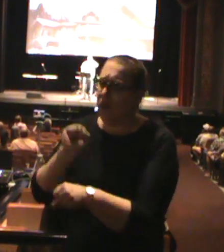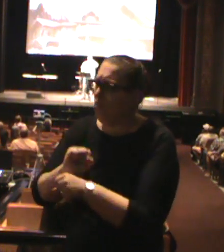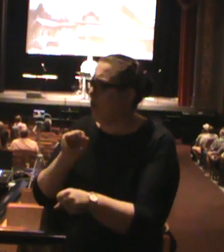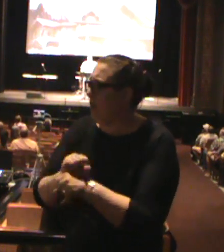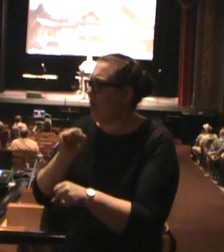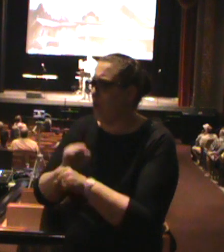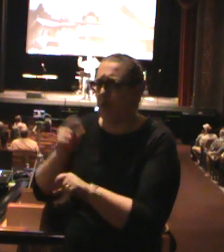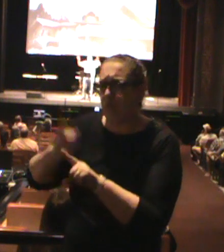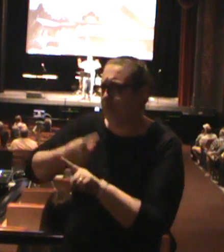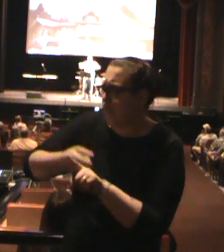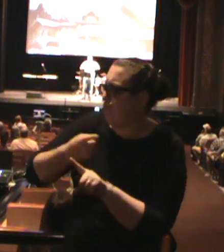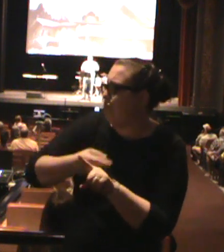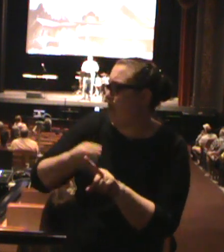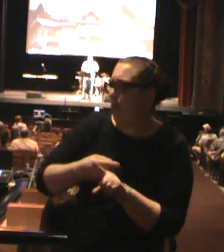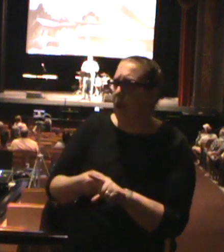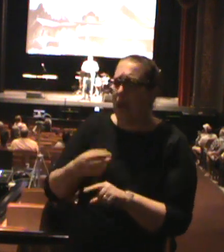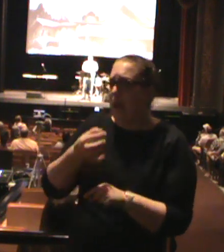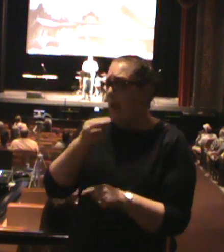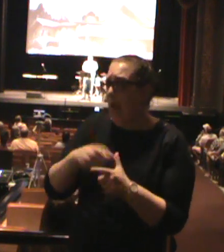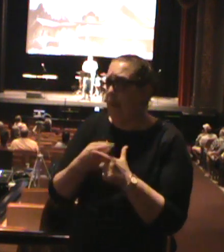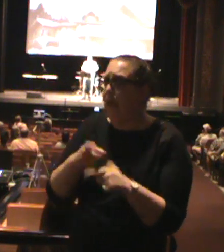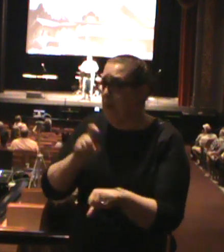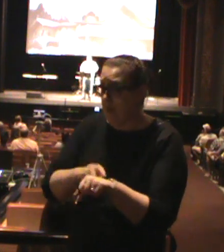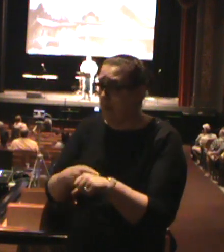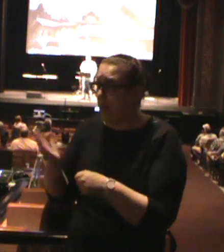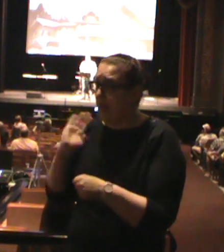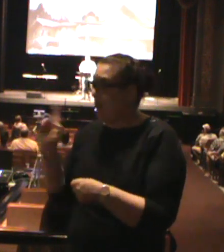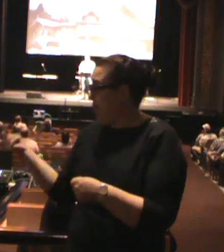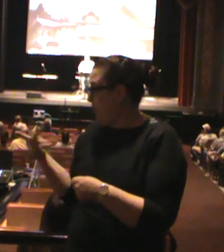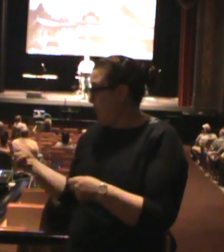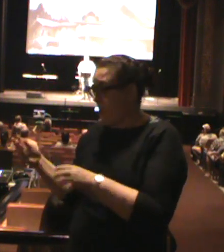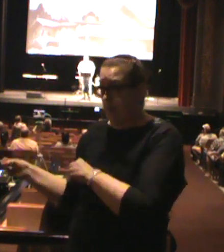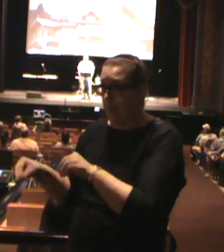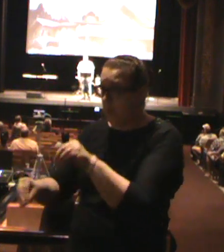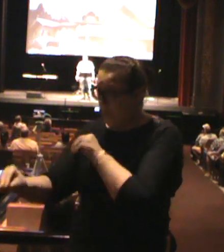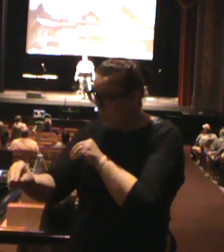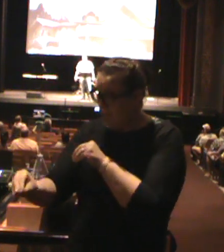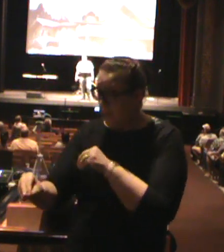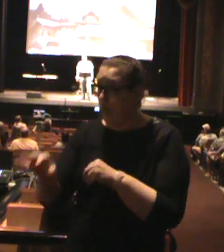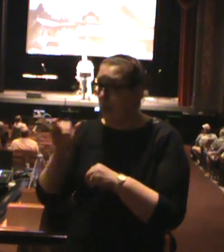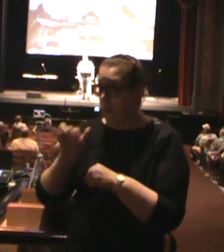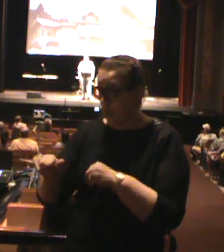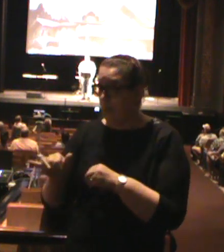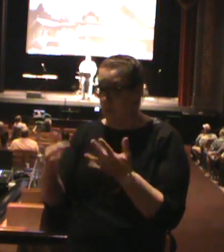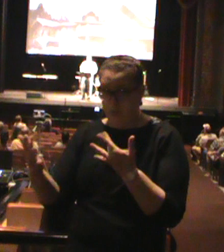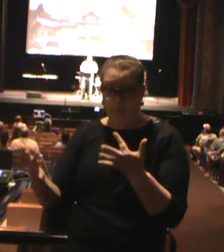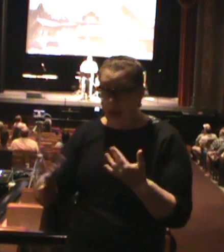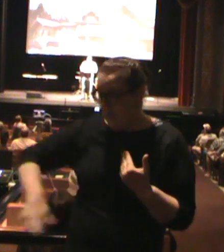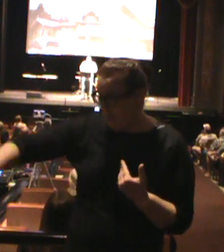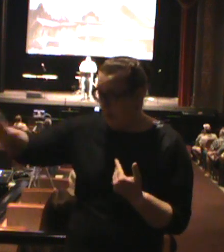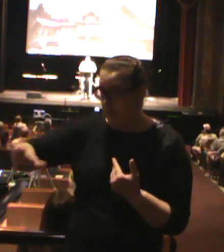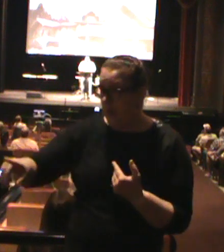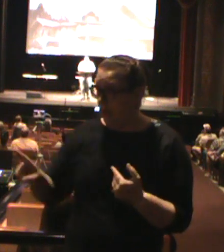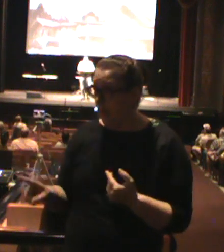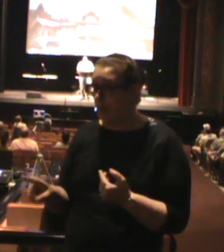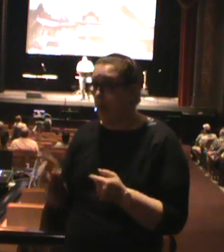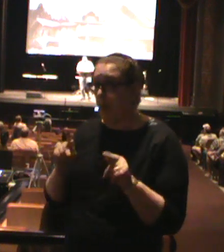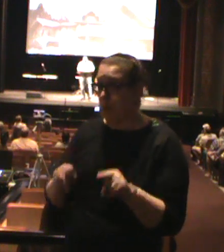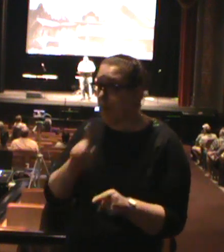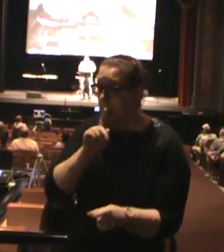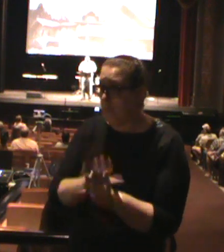forest fire that was in the area, but they were promised it wasn't going to come close to them. And so what they did